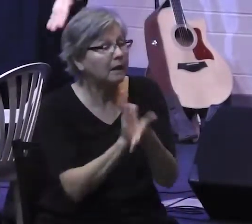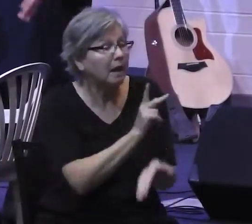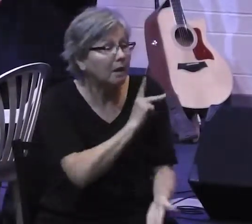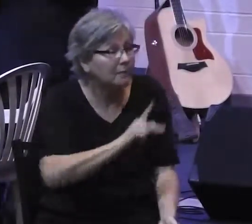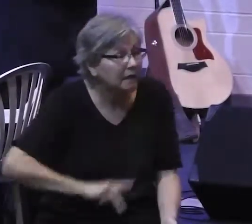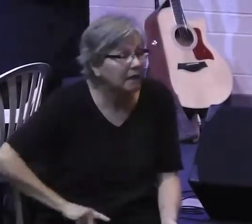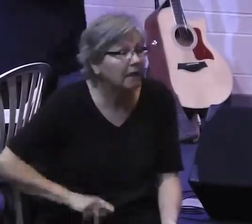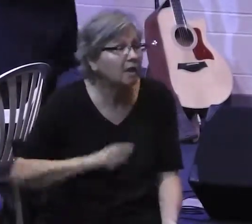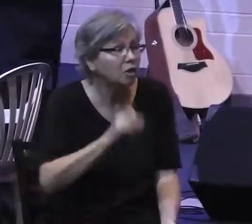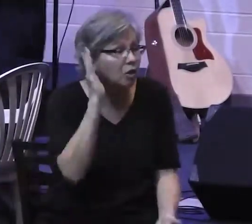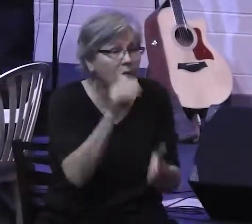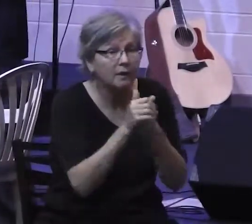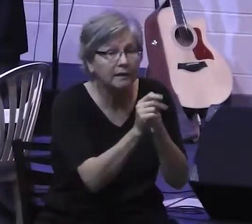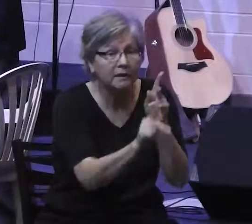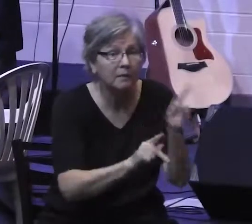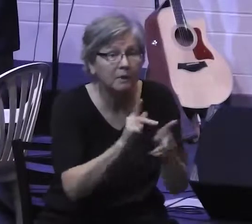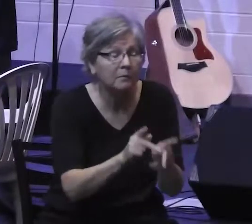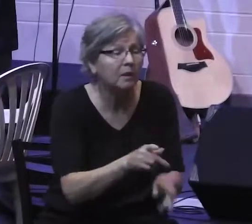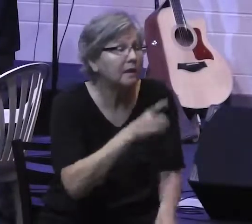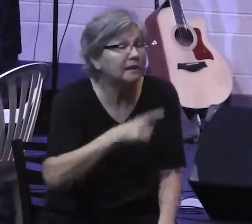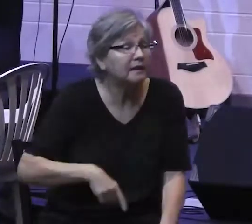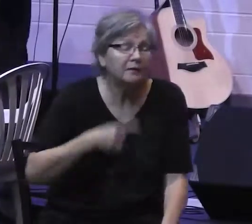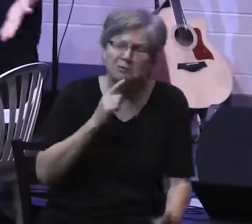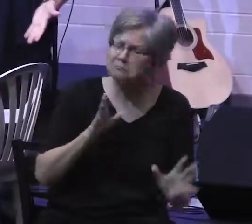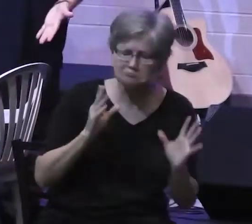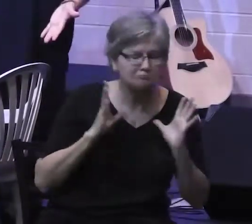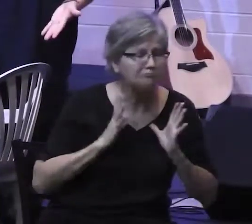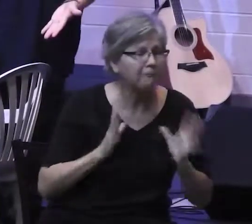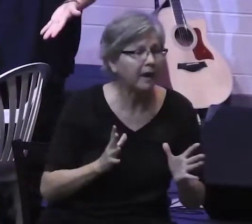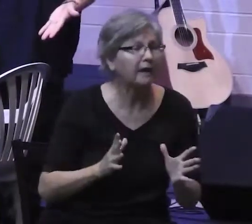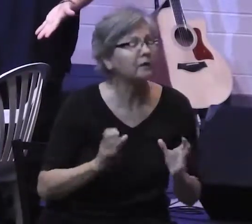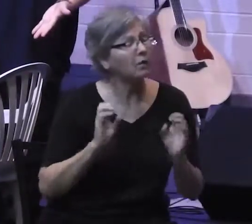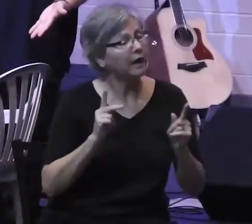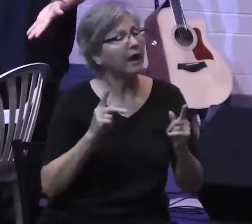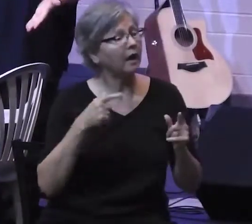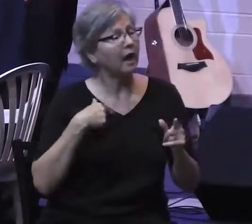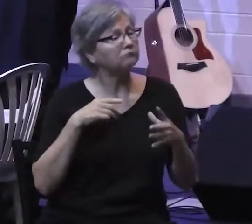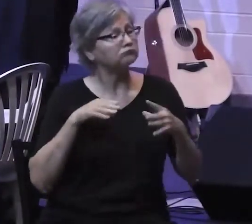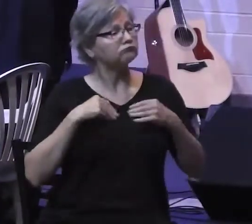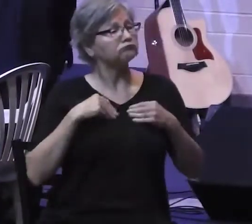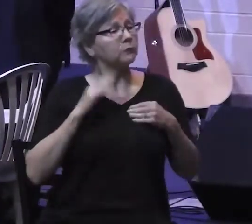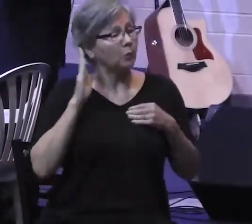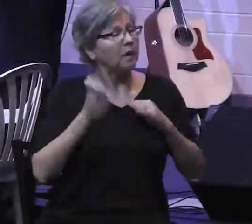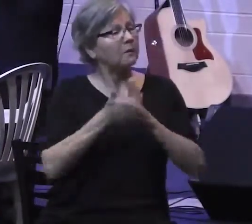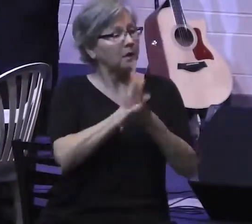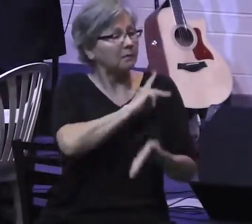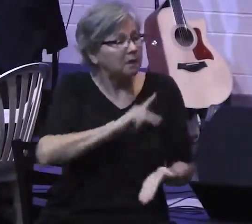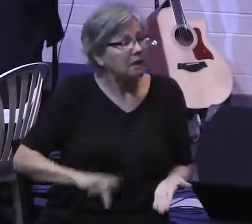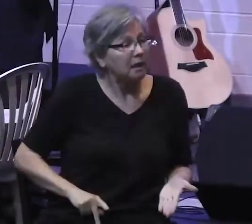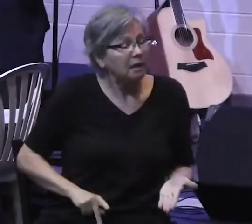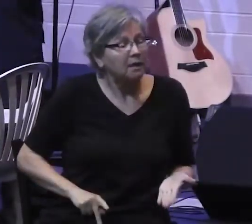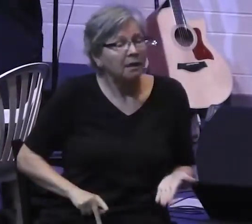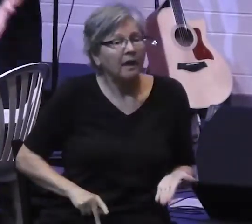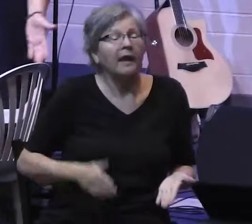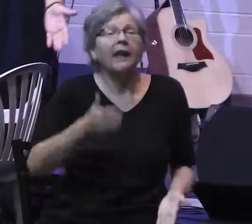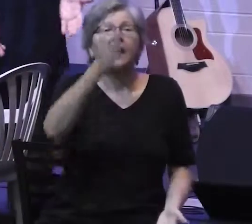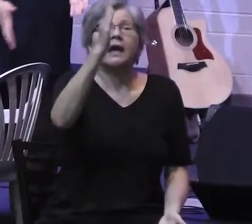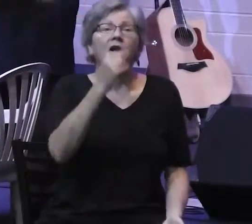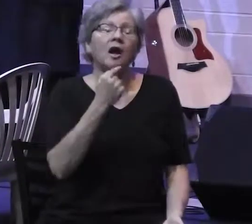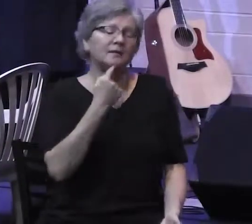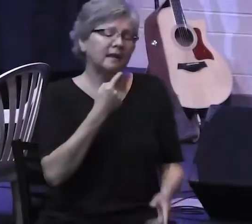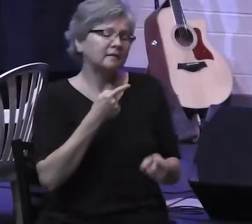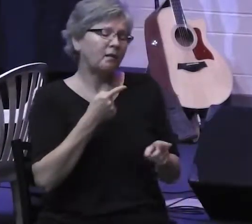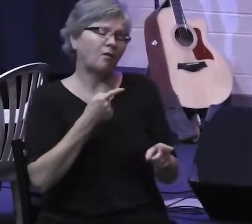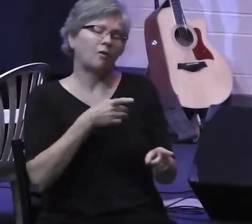hey, that sounds great. I don't mind being king. Being king sounds kind of good. We can do this, God. And actually, in fact, we know God says of David,